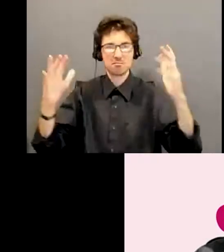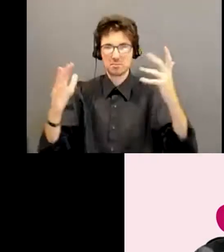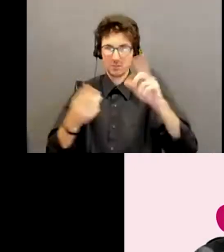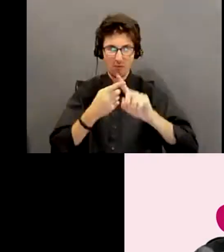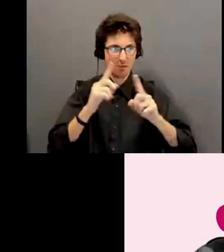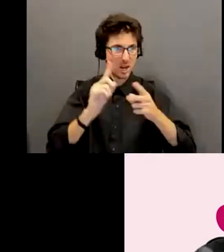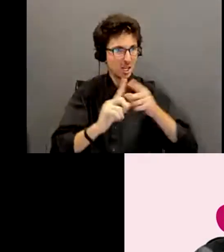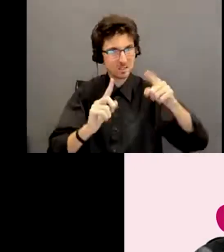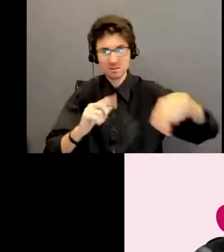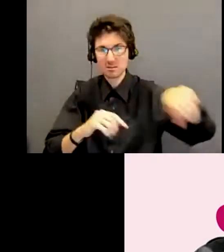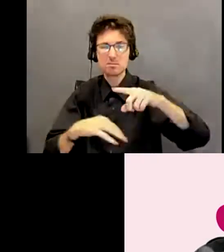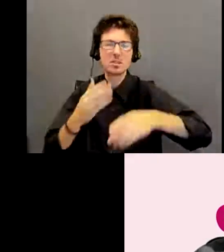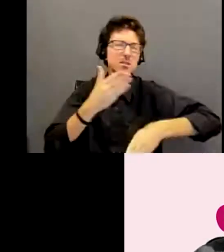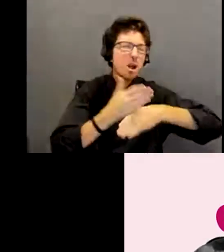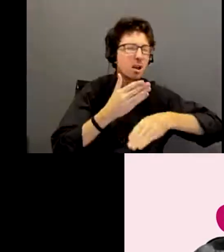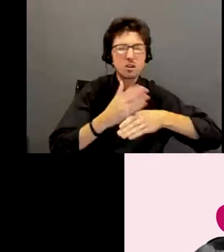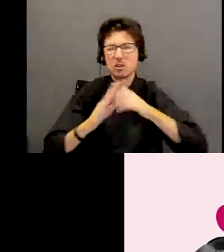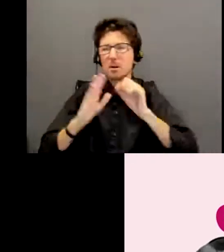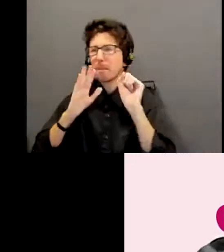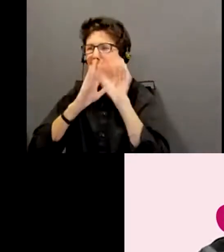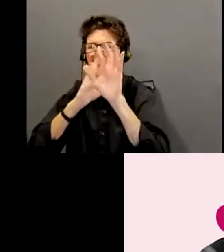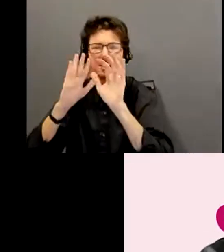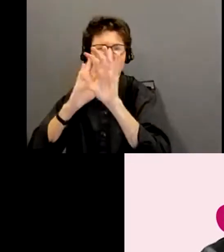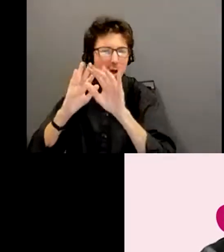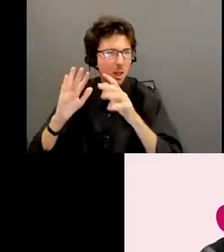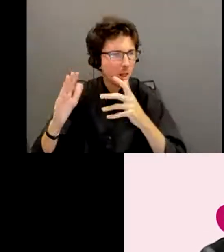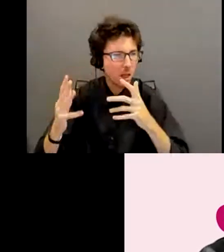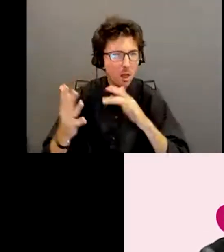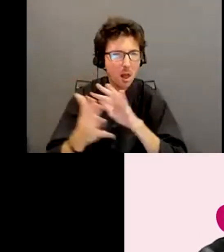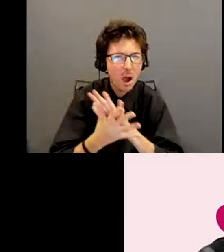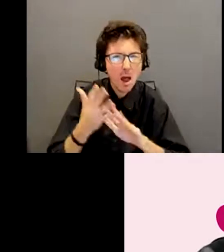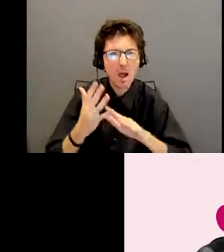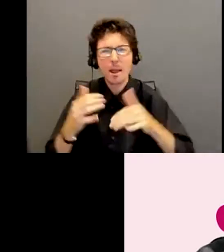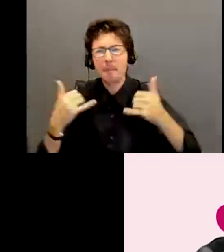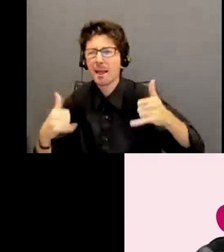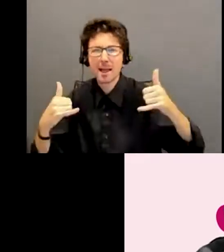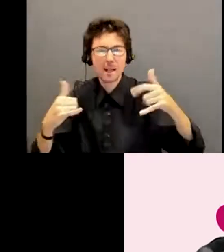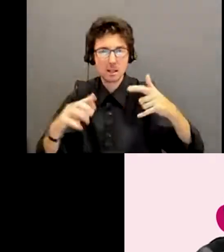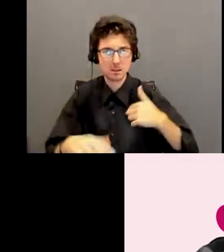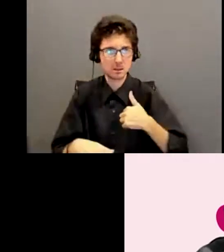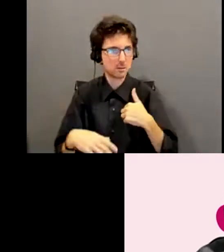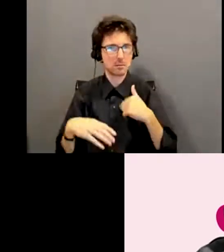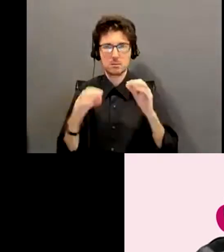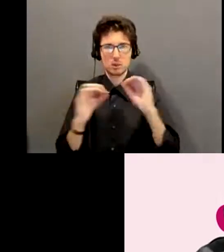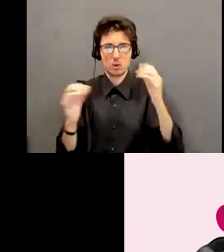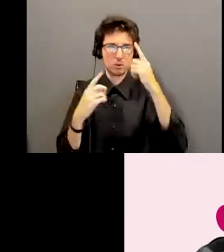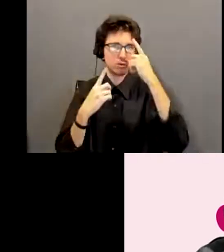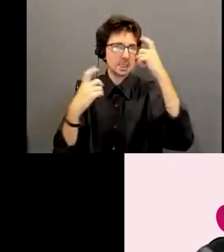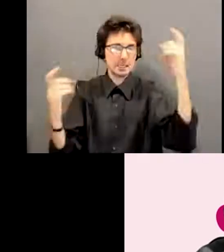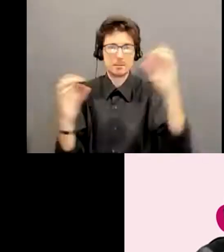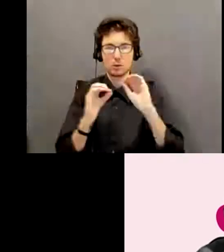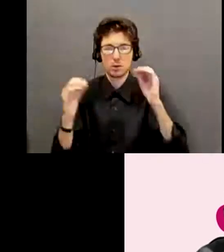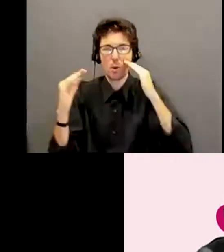And then I look at me, and so a young kid with no with no dreams and no hope at